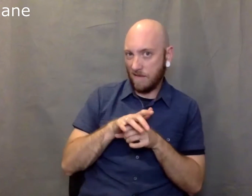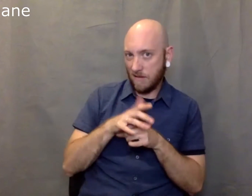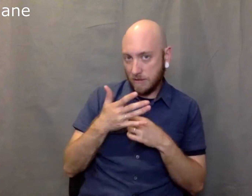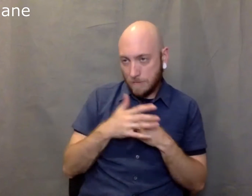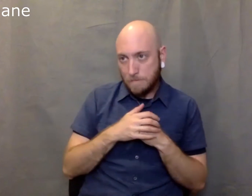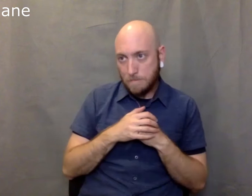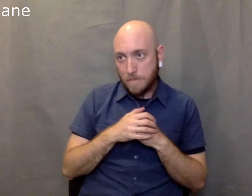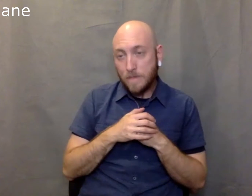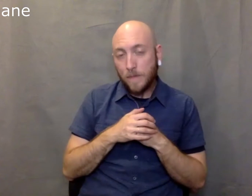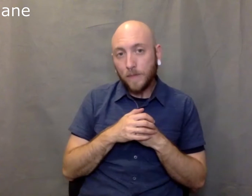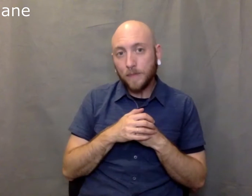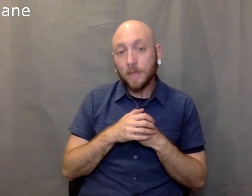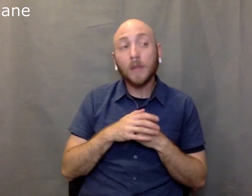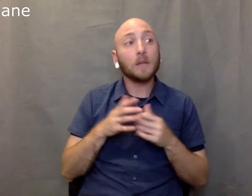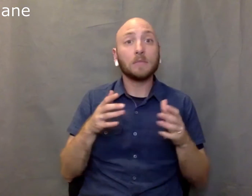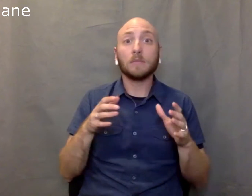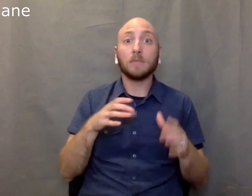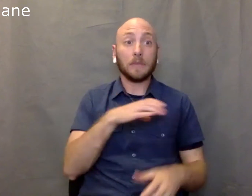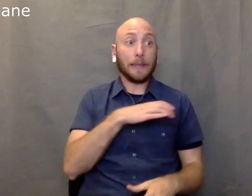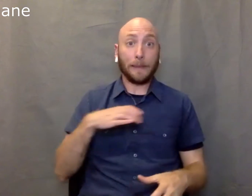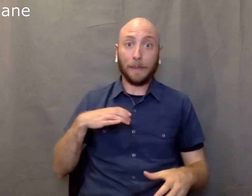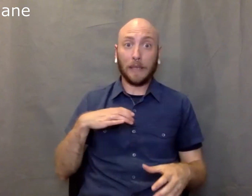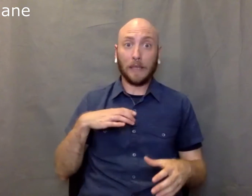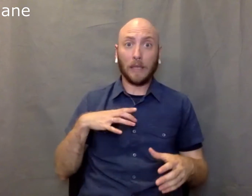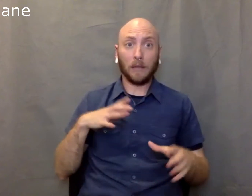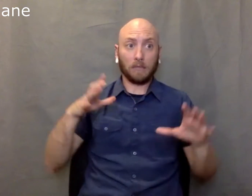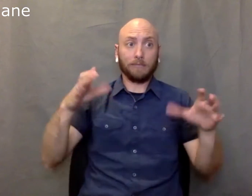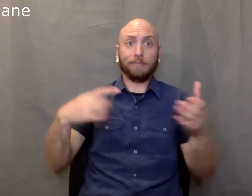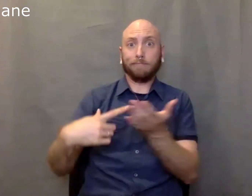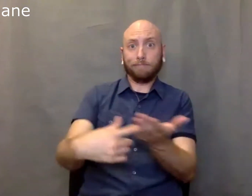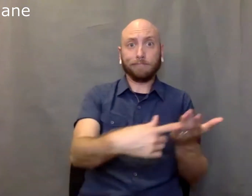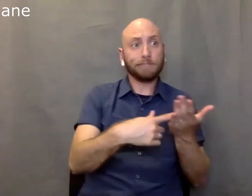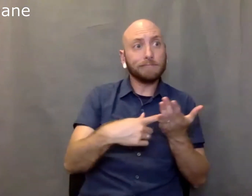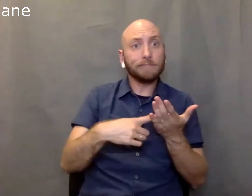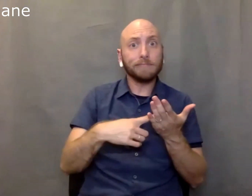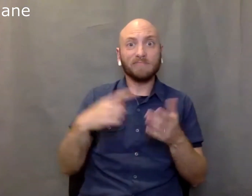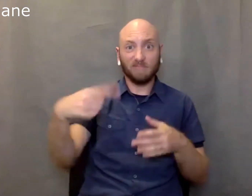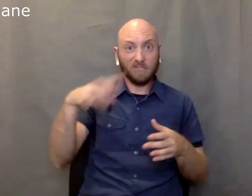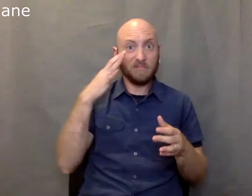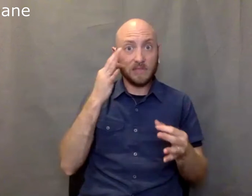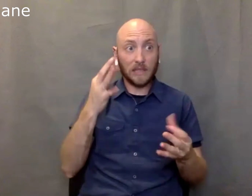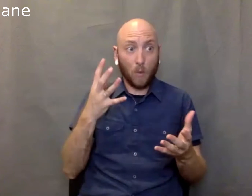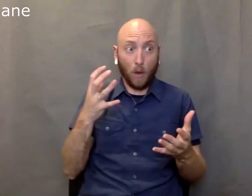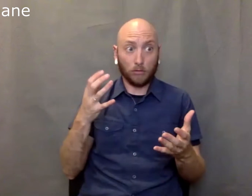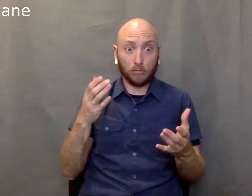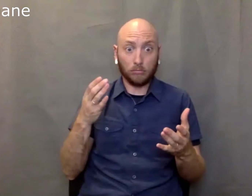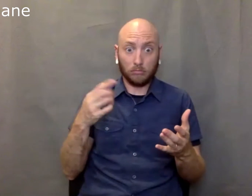my the group members there was a group conscious decision that they wanted me to be the chairperson, and I was just